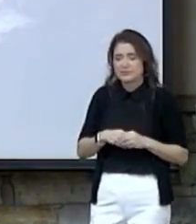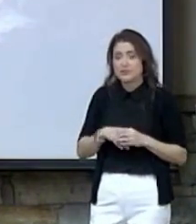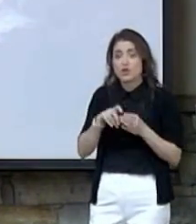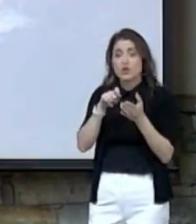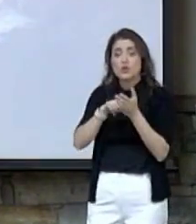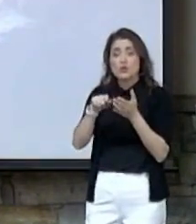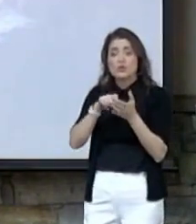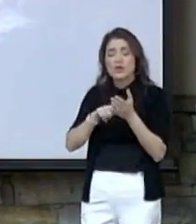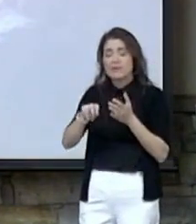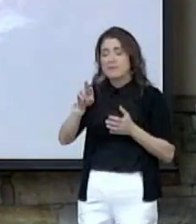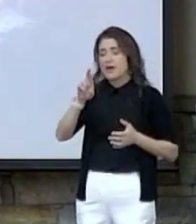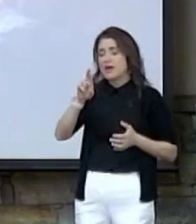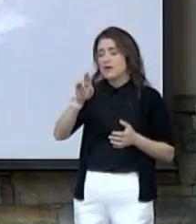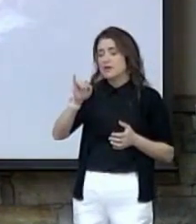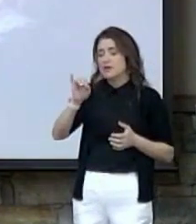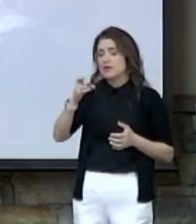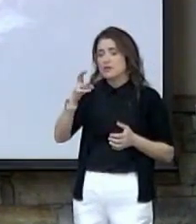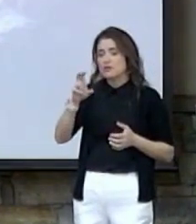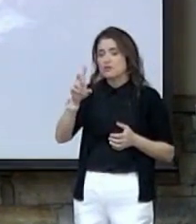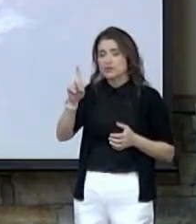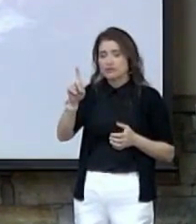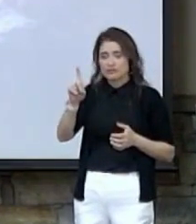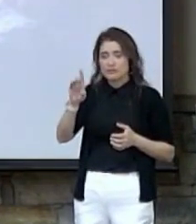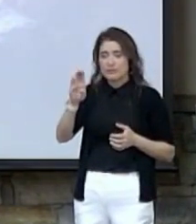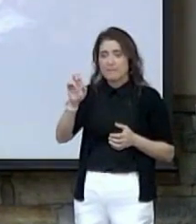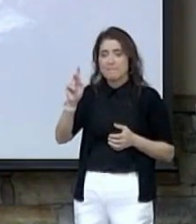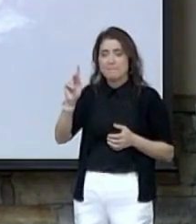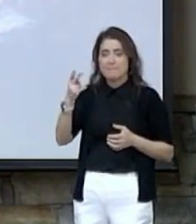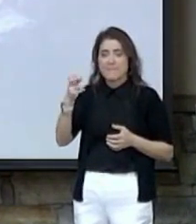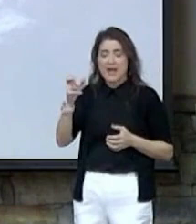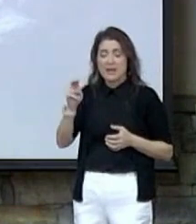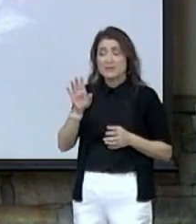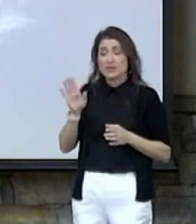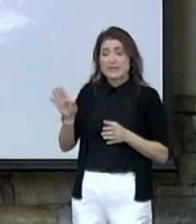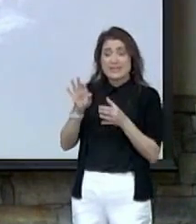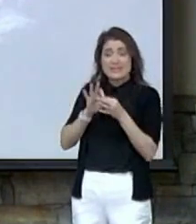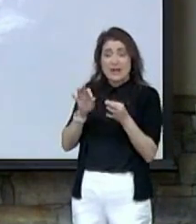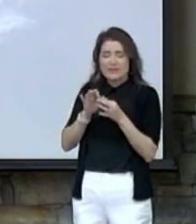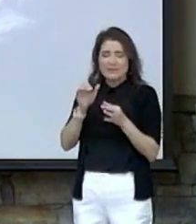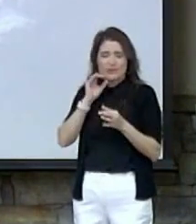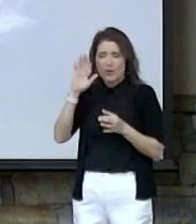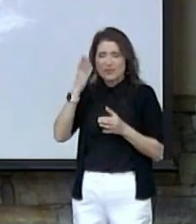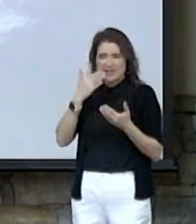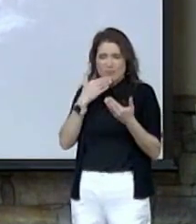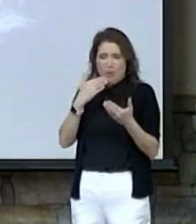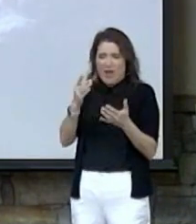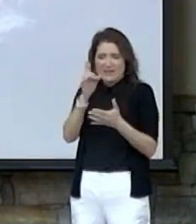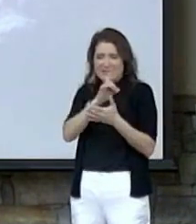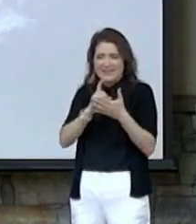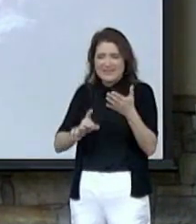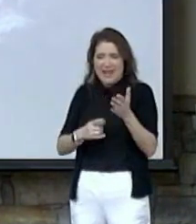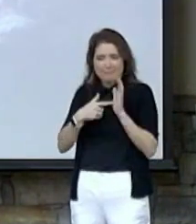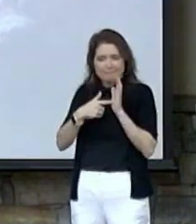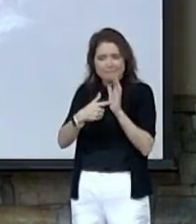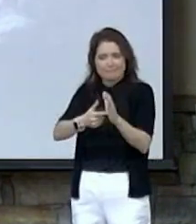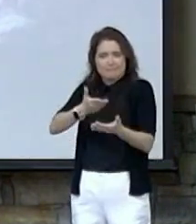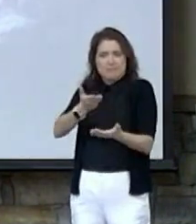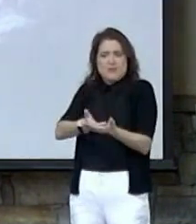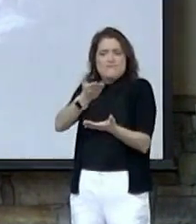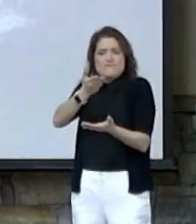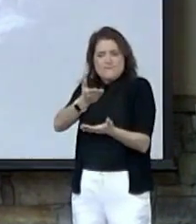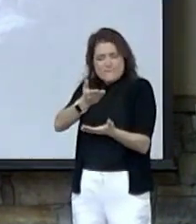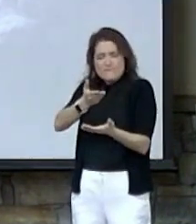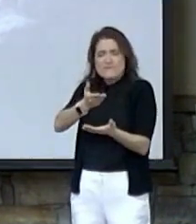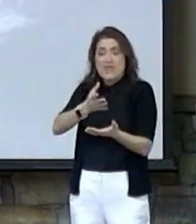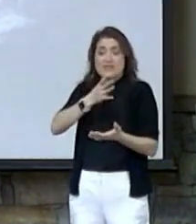written by Richard Beckham. He says this: since these narratives do not seem well designed to carry conviction at the time, the fact